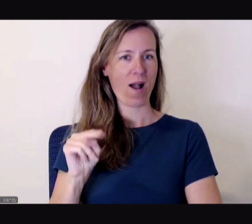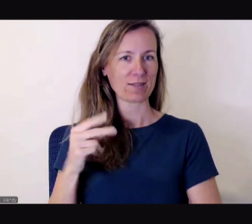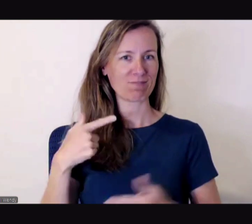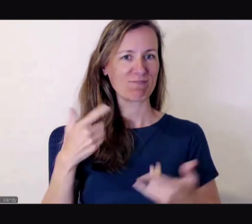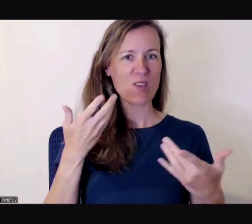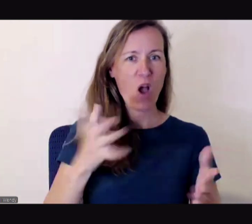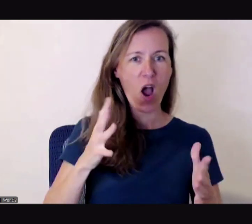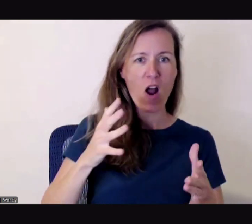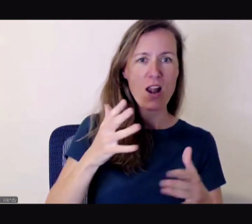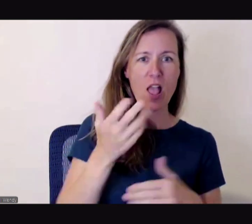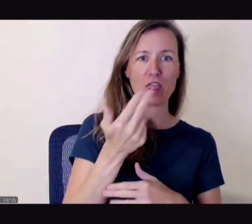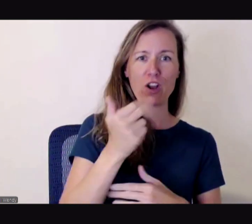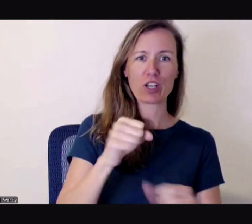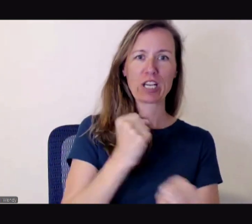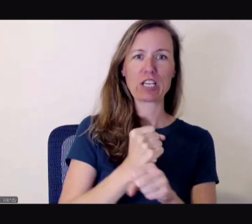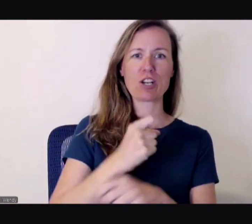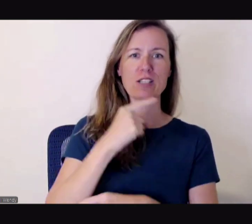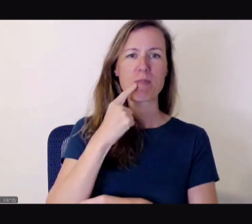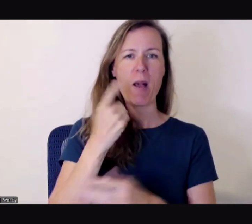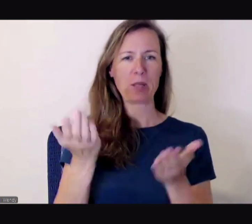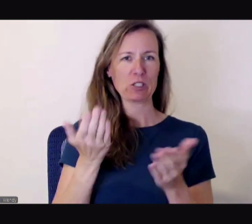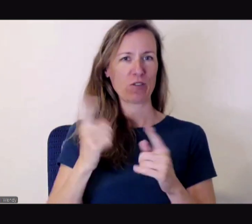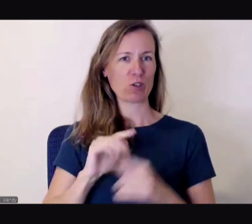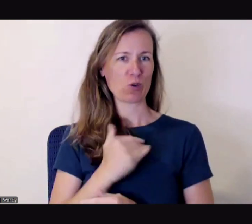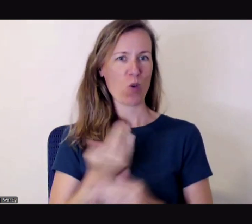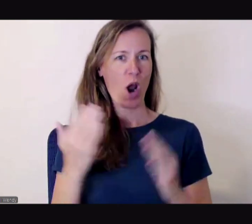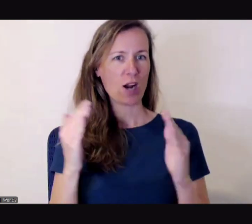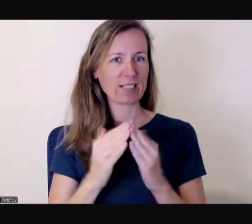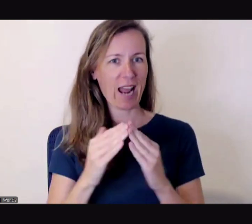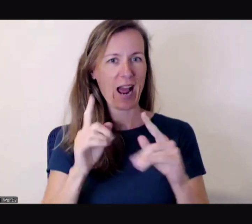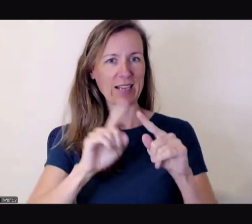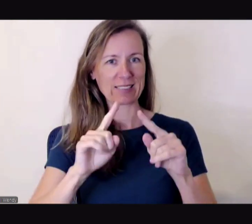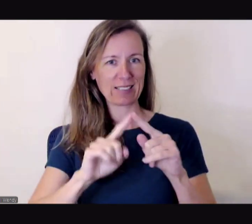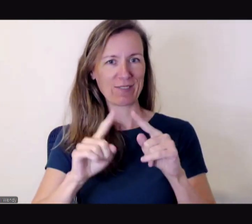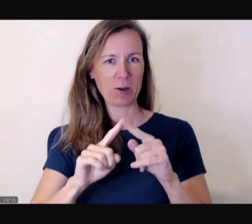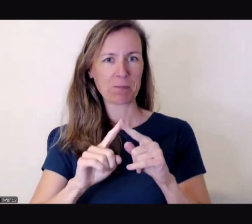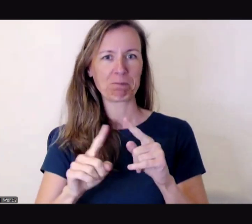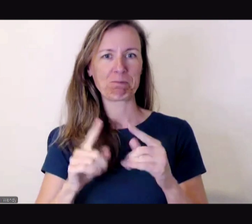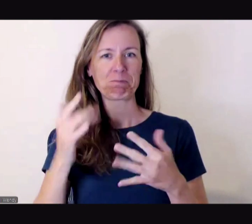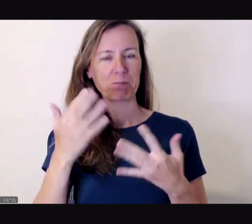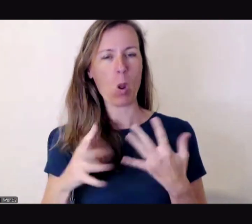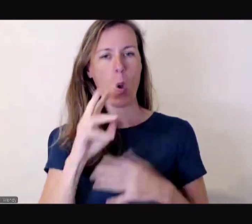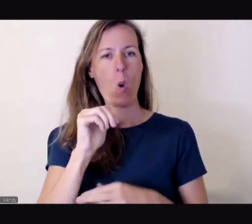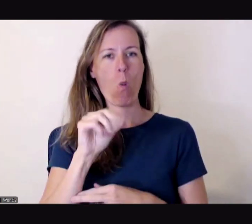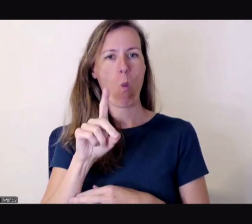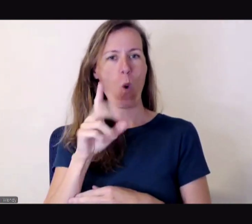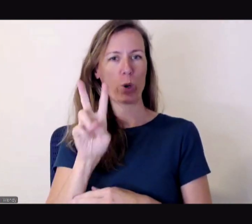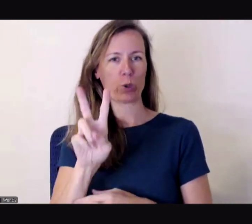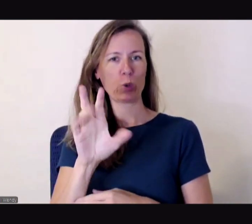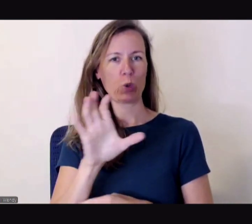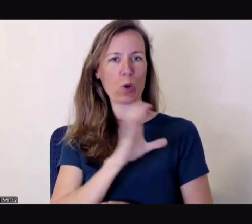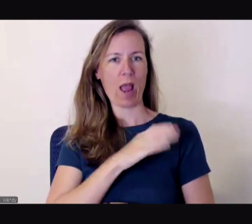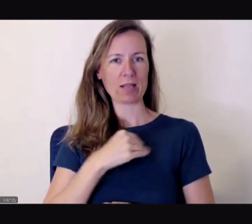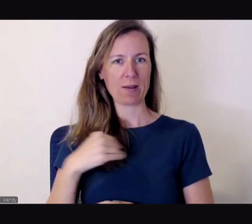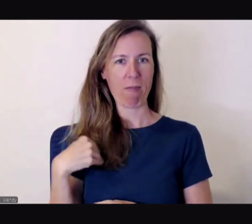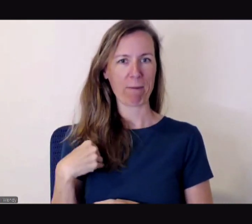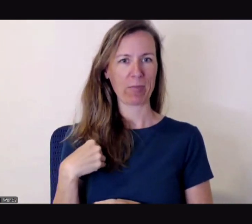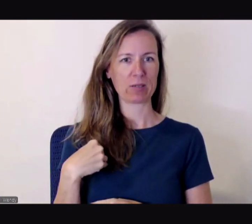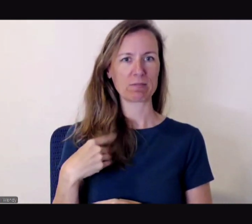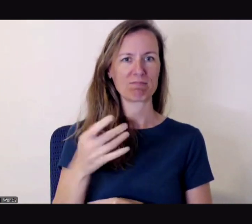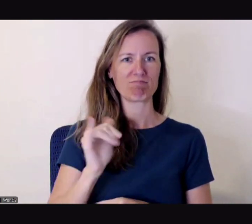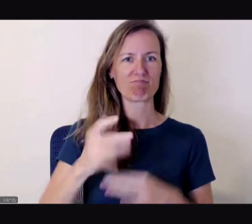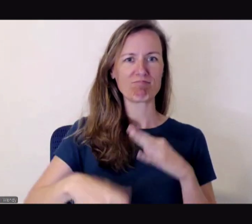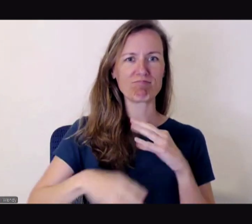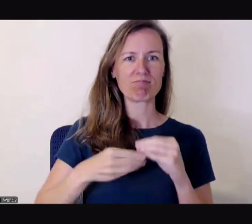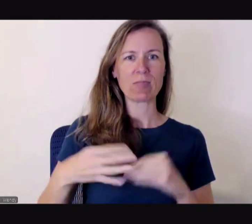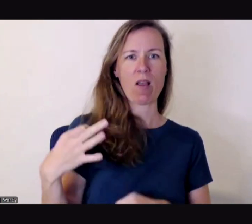American Legion, Cheverly Soccer Club, St. Edward's Men's Club, Vice President for the Maryland Municipal League, and President for the Prince